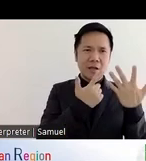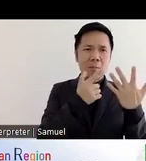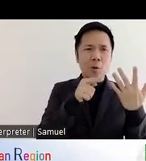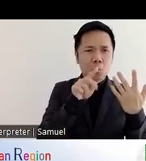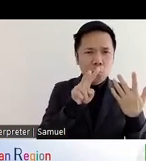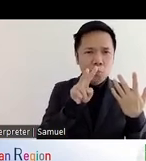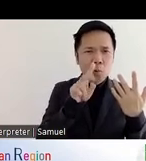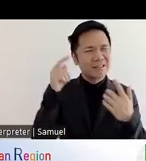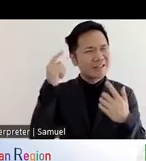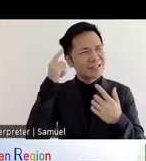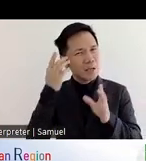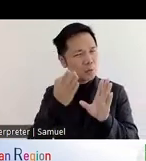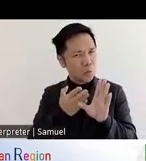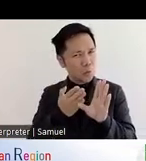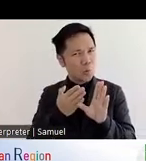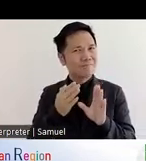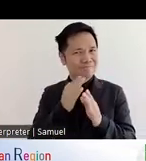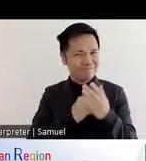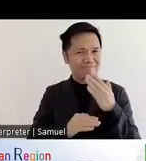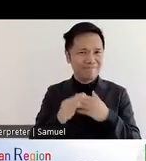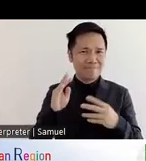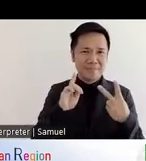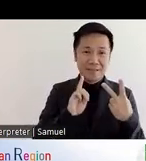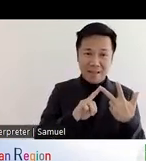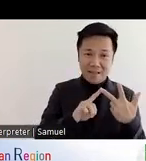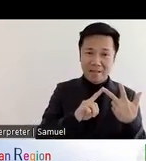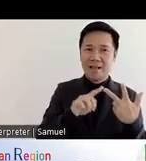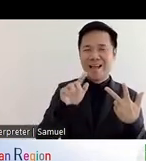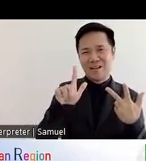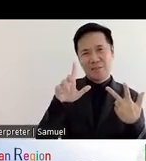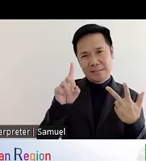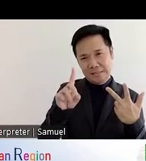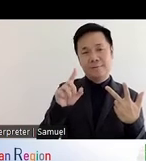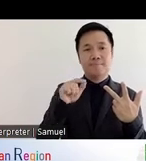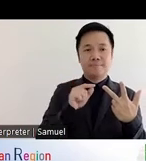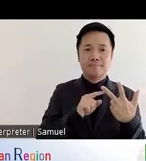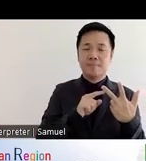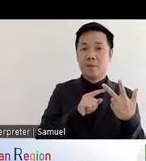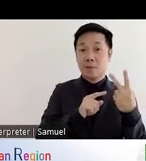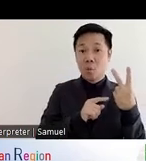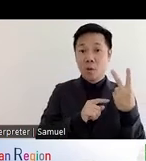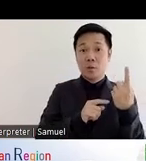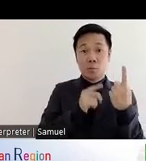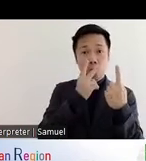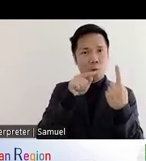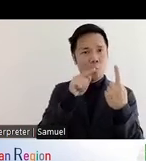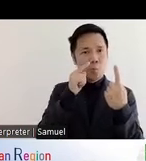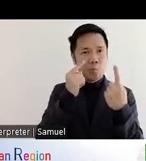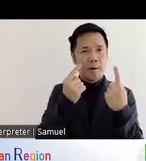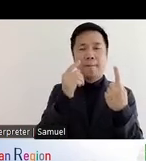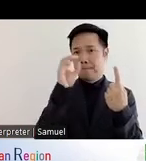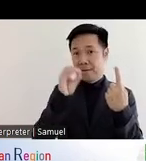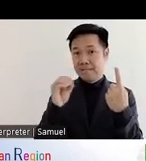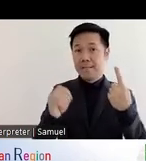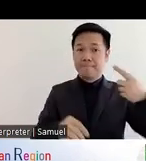and 12.1% of people with learning disability live in institutions currently. As you would